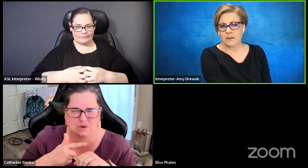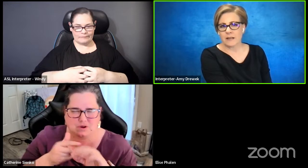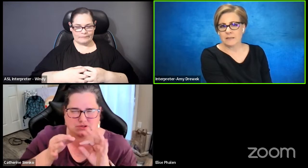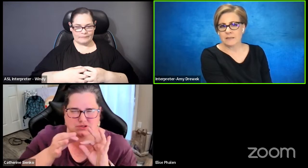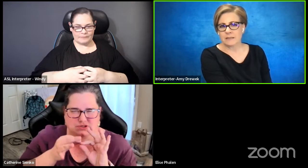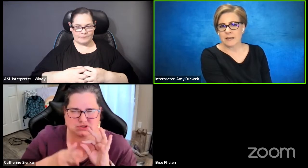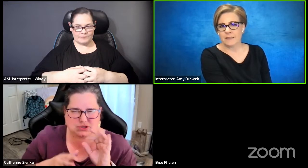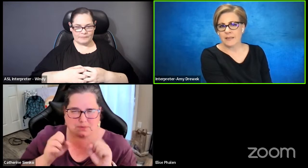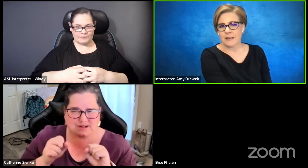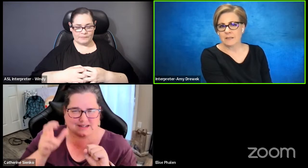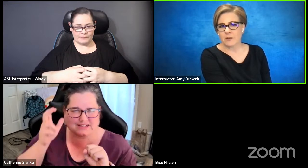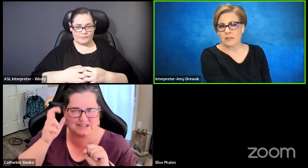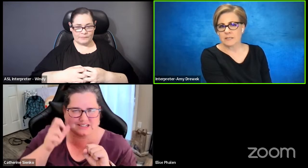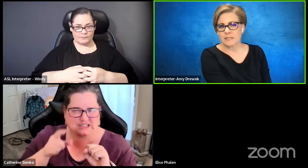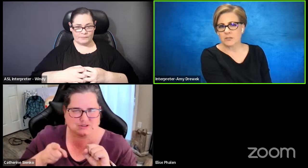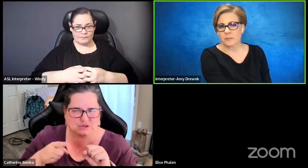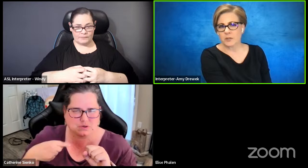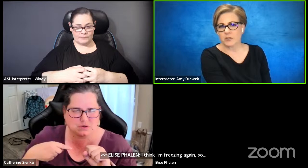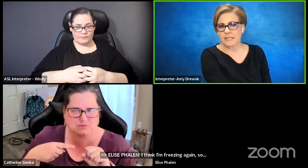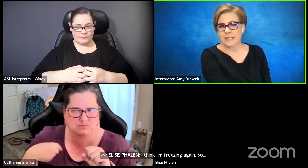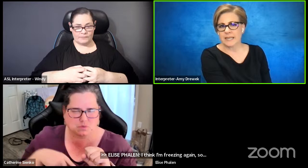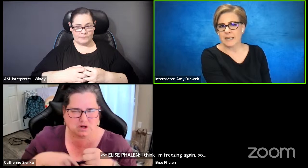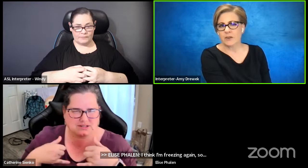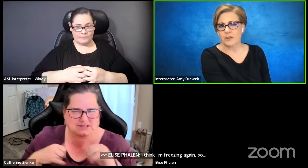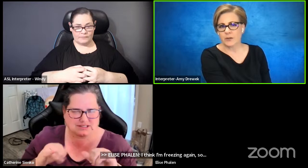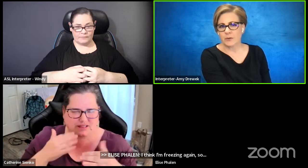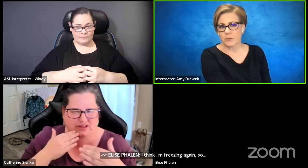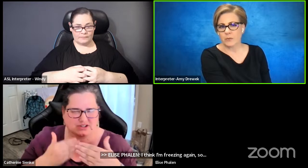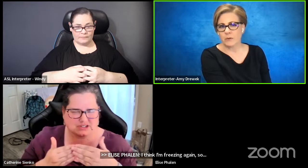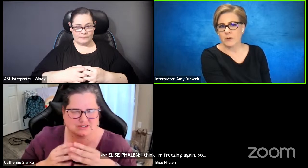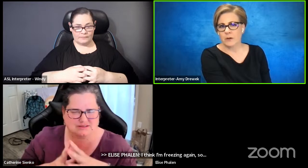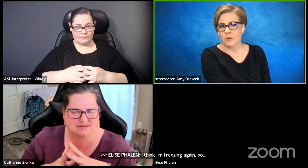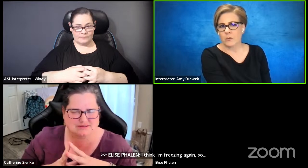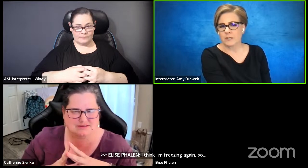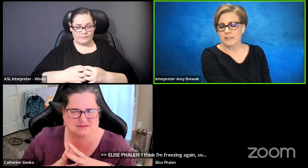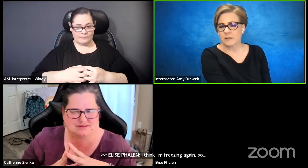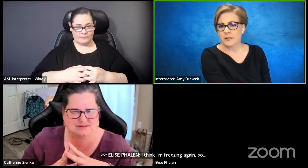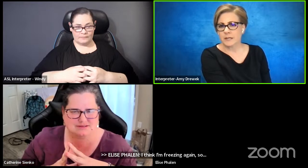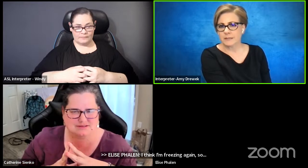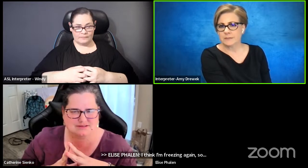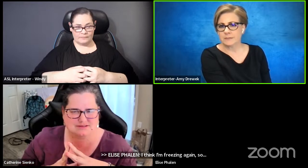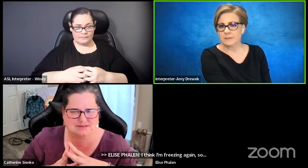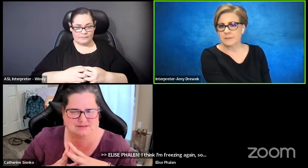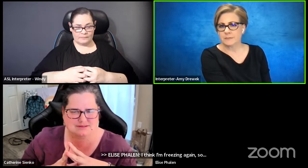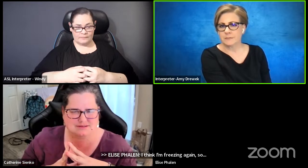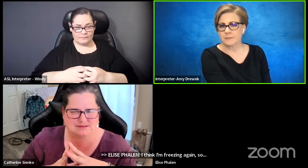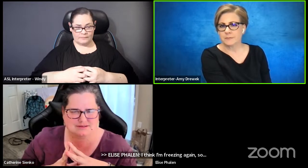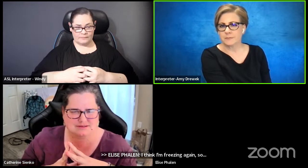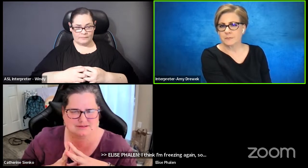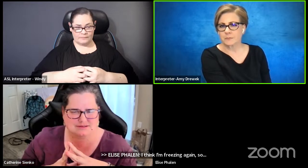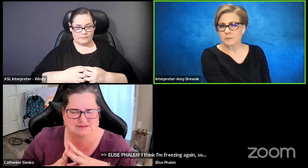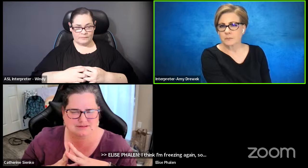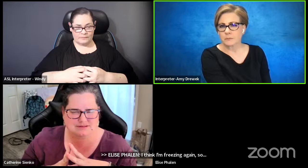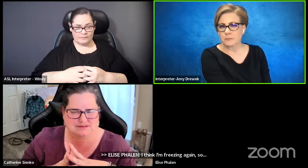Are you able to hear us? I think as long as the interpreters can hear you, we're still good.